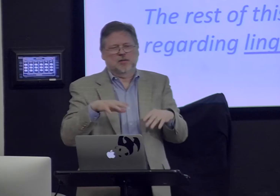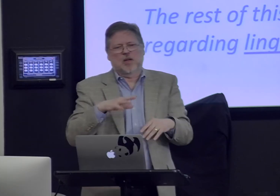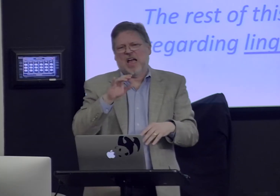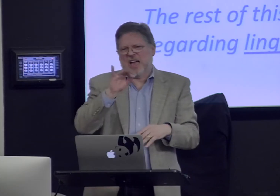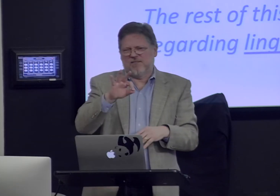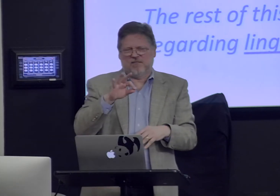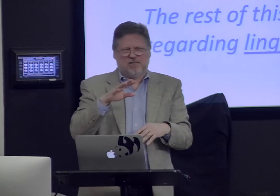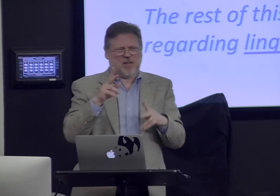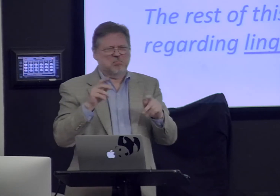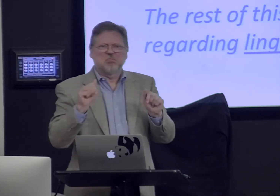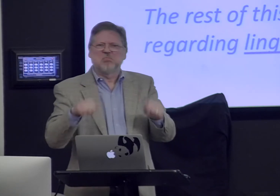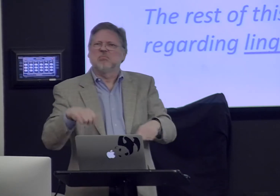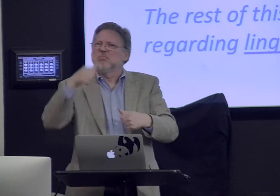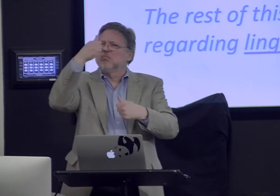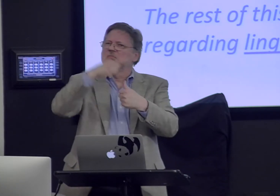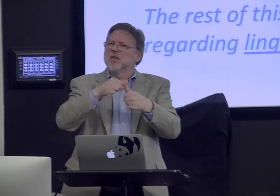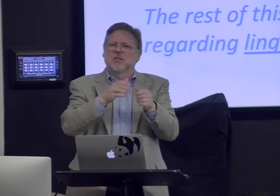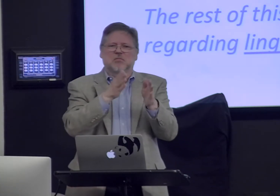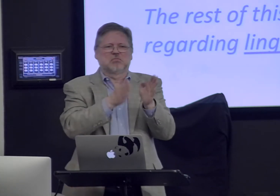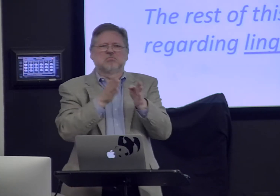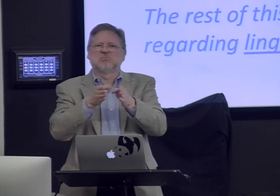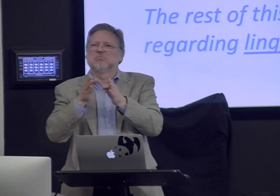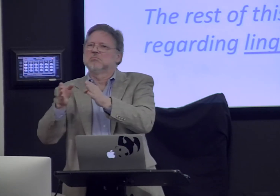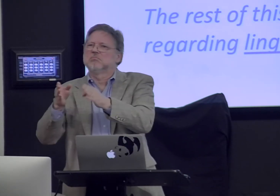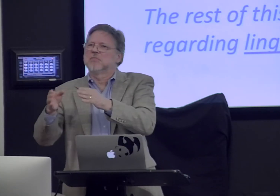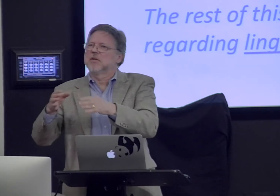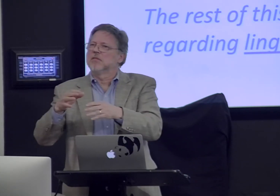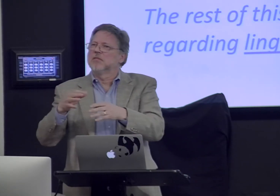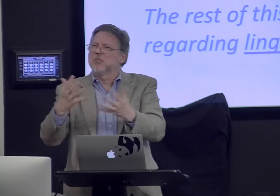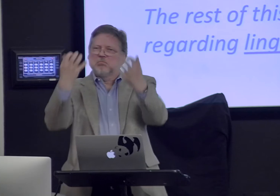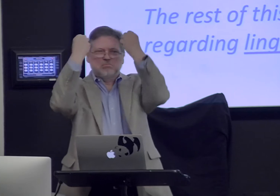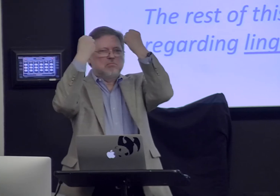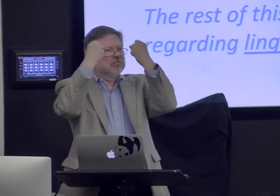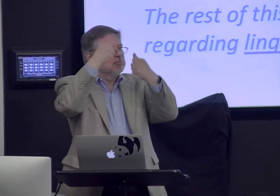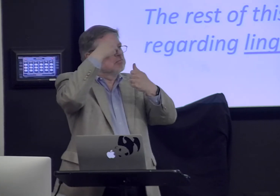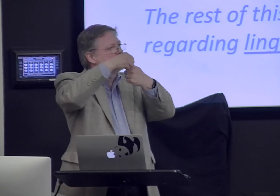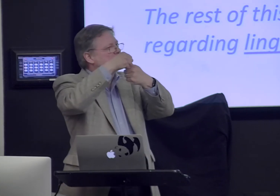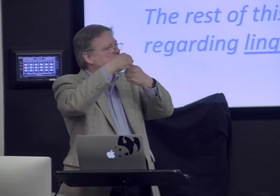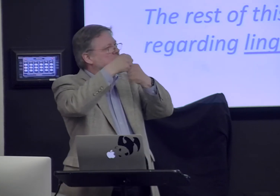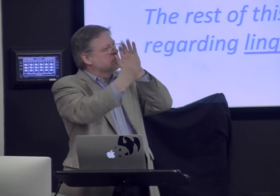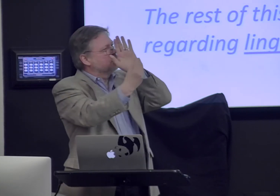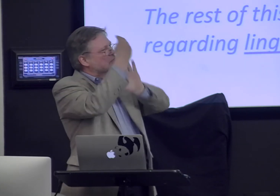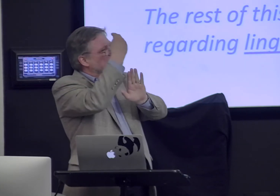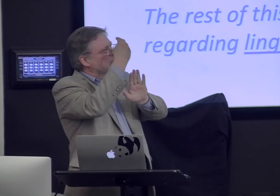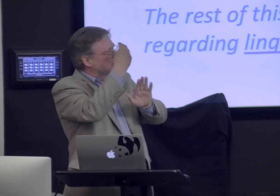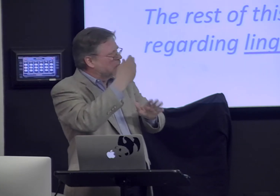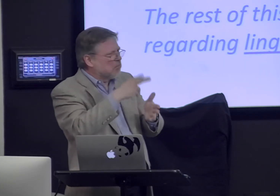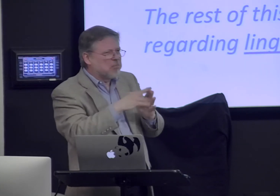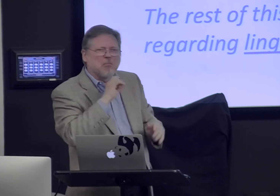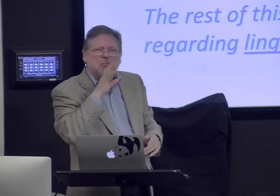this presentation relays the gist of my research regarding linguistic and cognitive scaffolds.